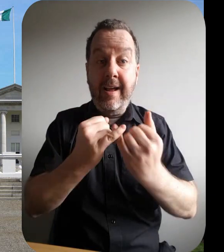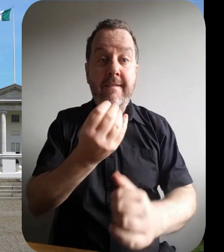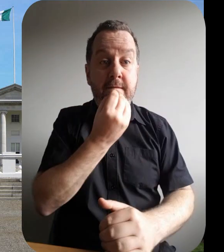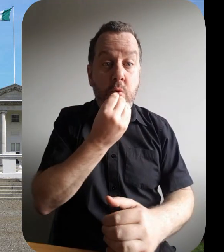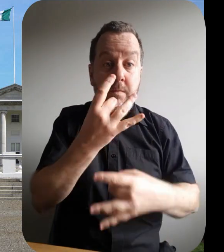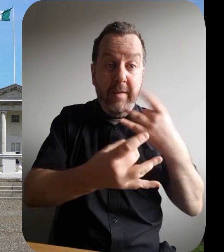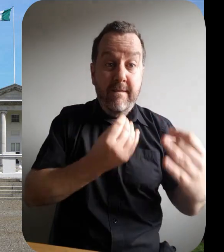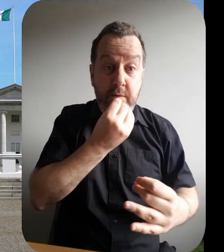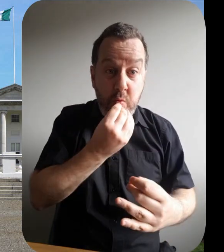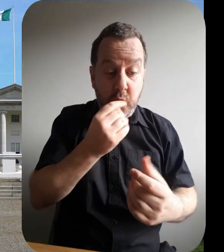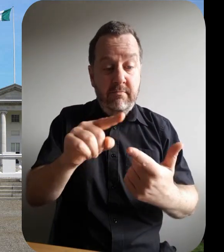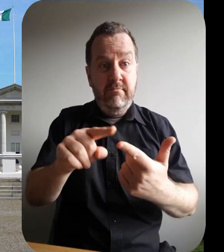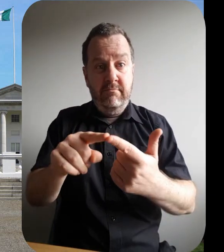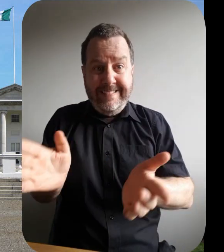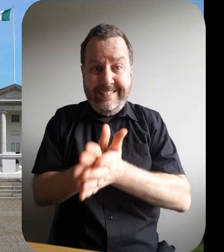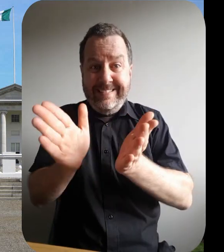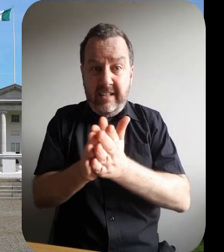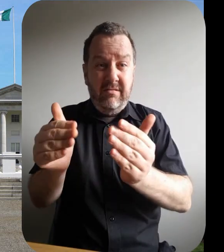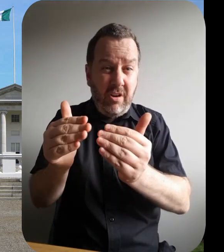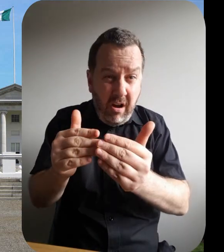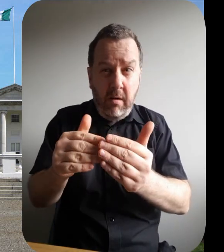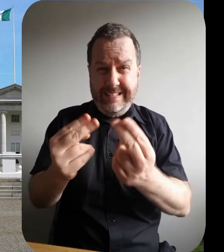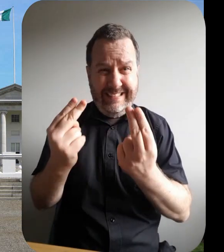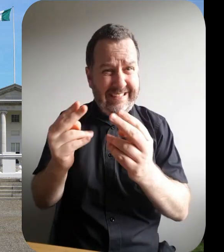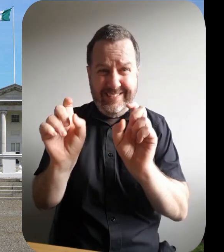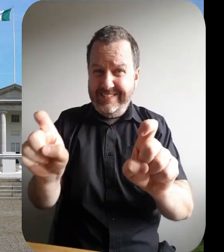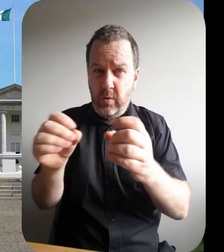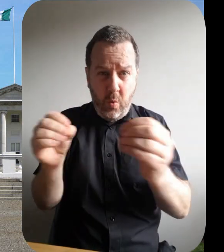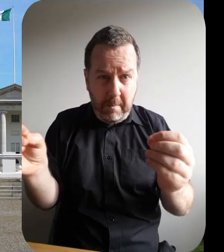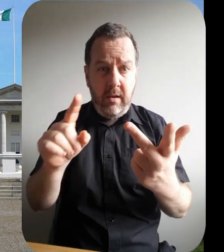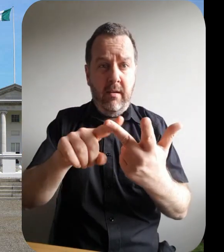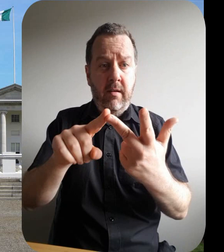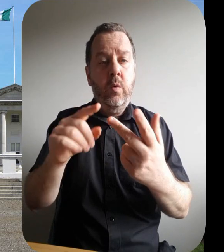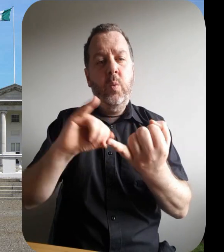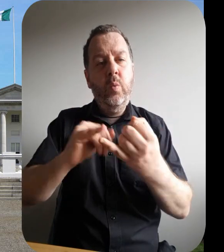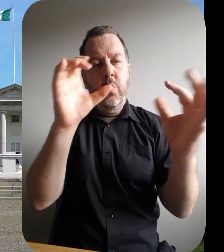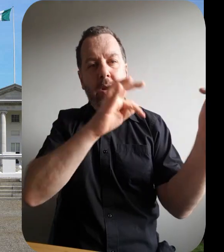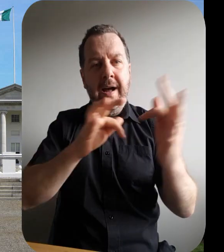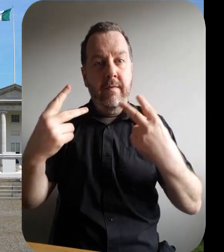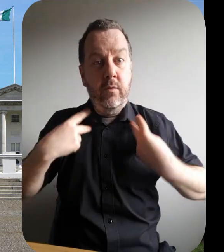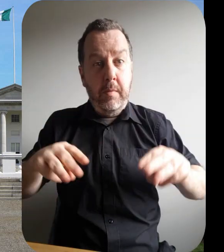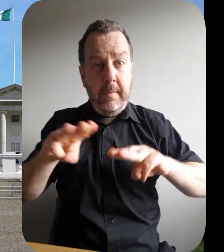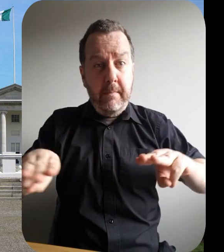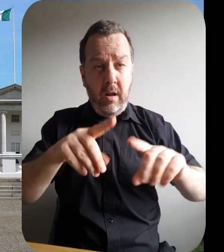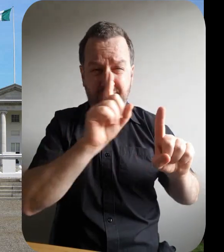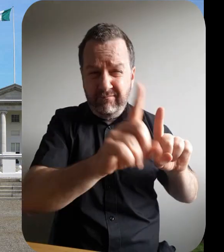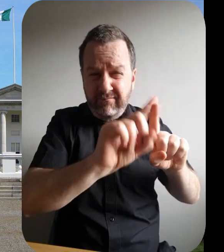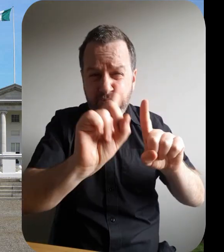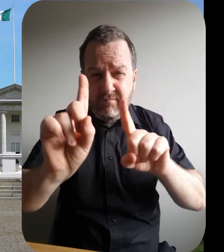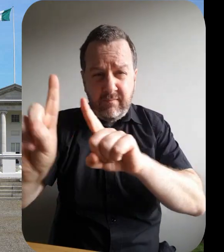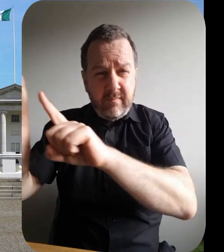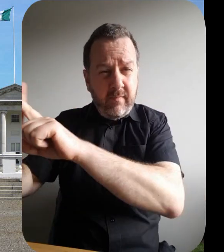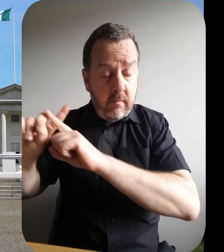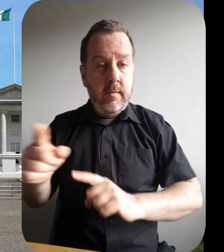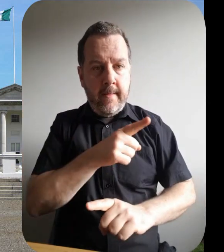Those who work in food production and essential retail, those who continue to care for the vulnerable, and